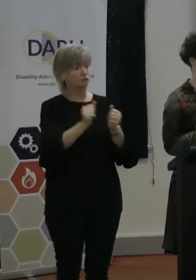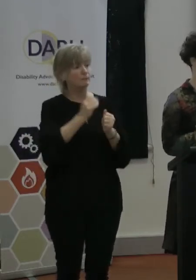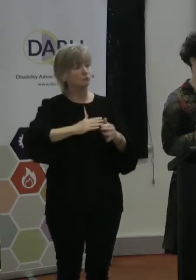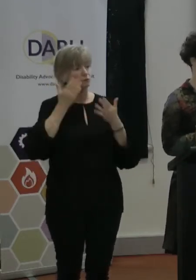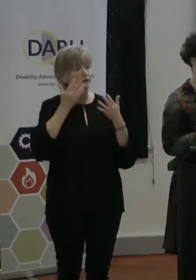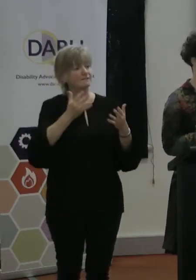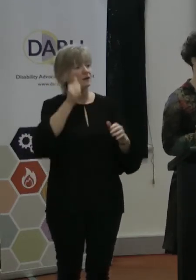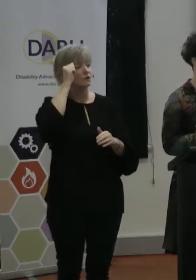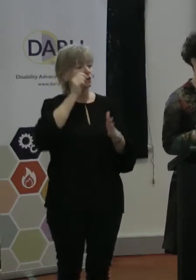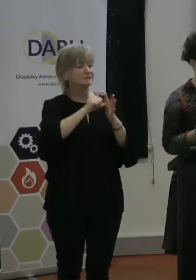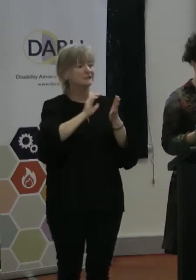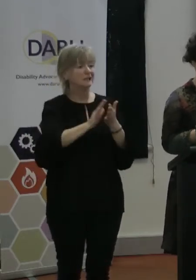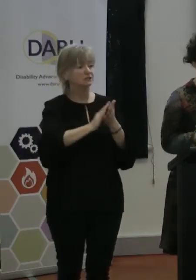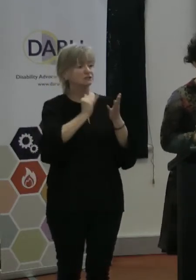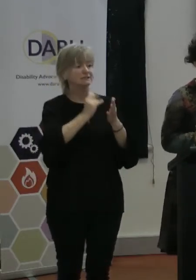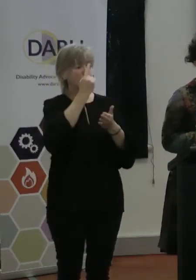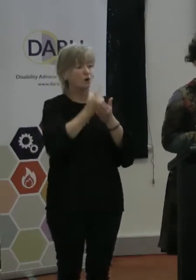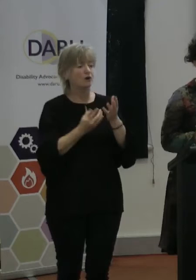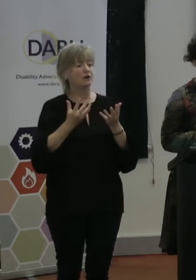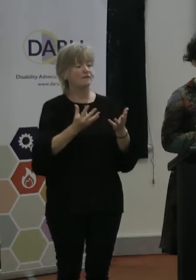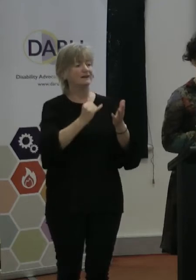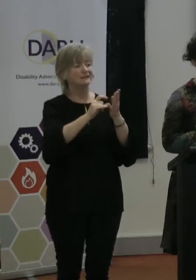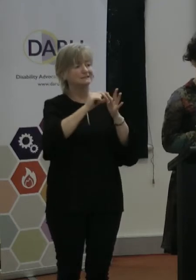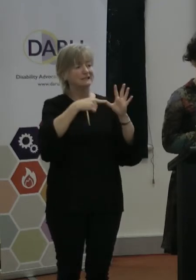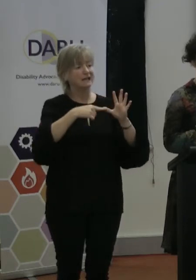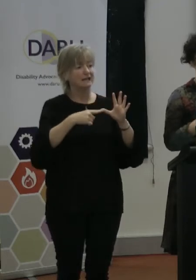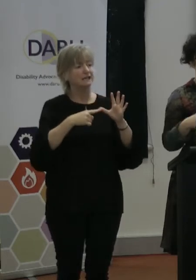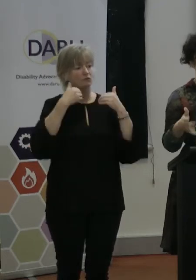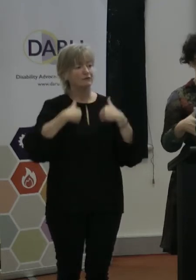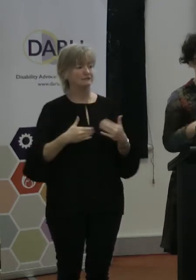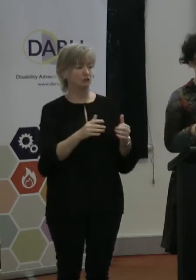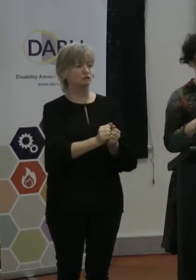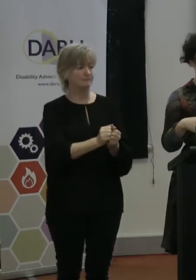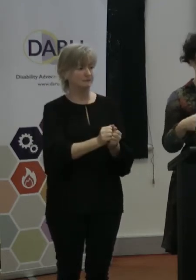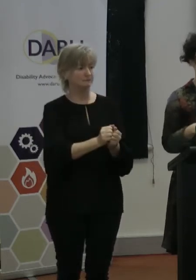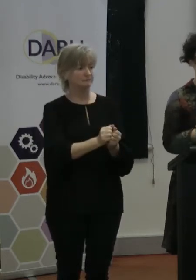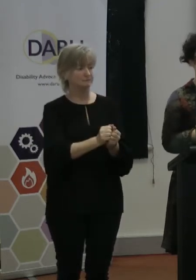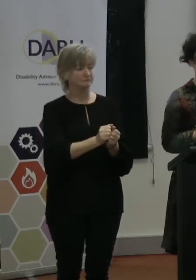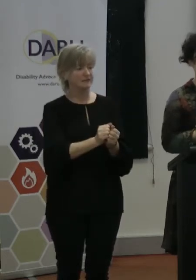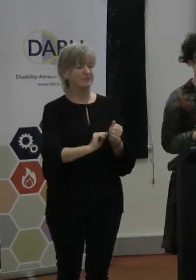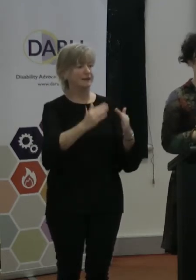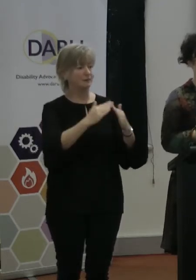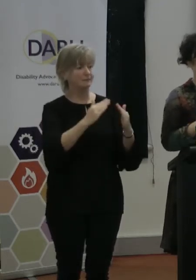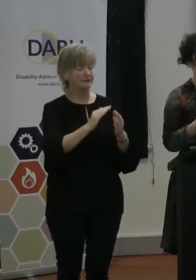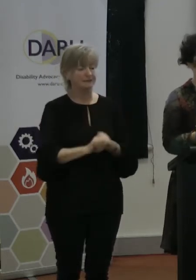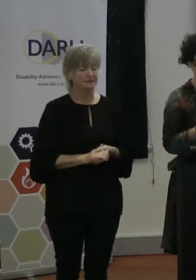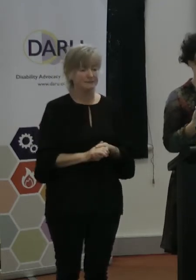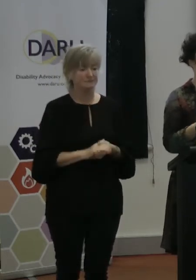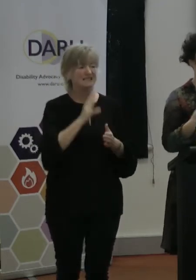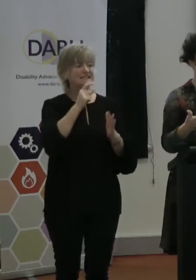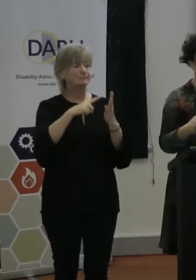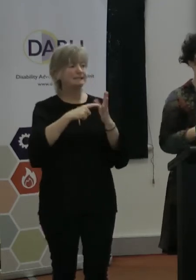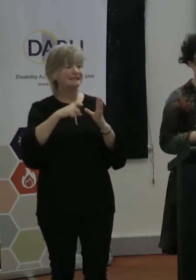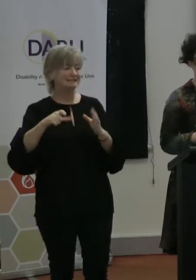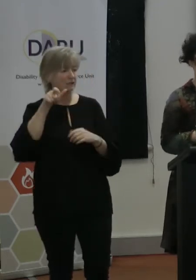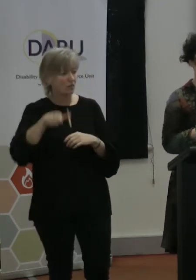that DHHS will be only offering SDA residency agreements in their property, notwithstanding that there are some TAC